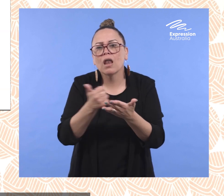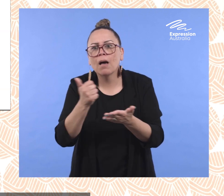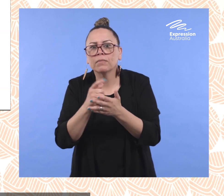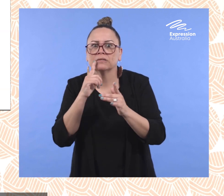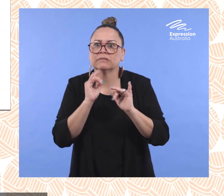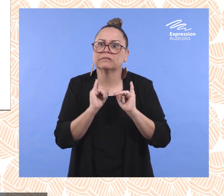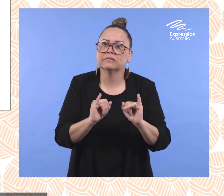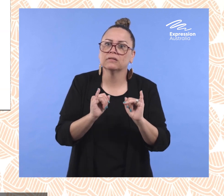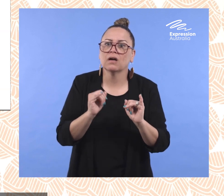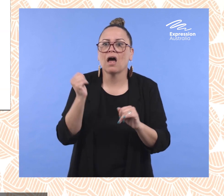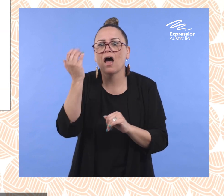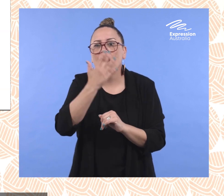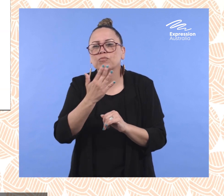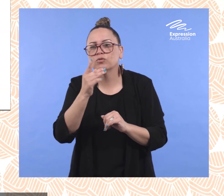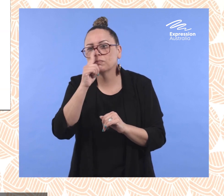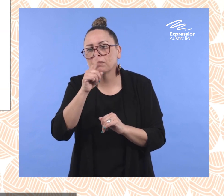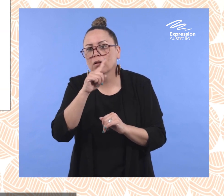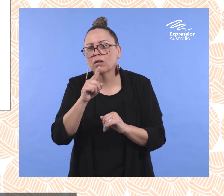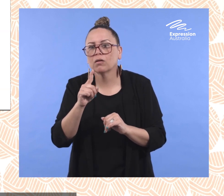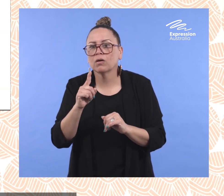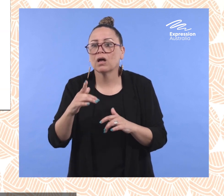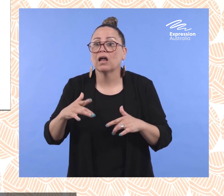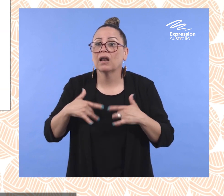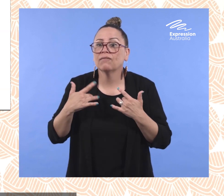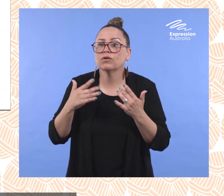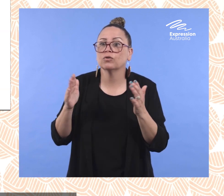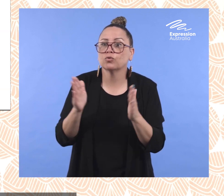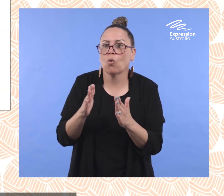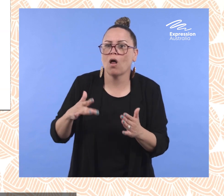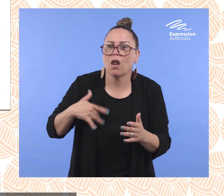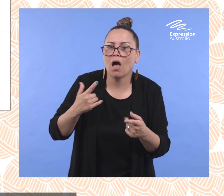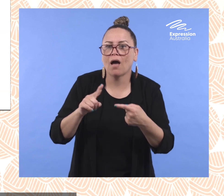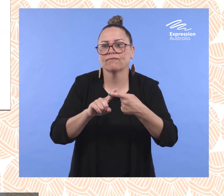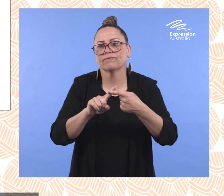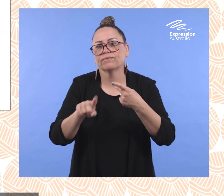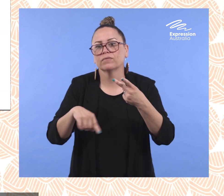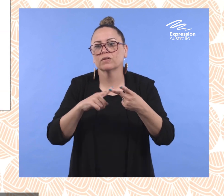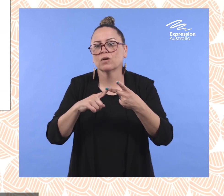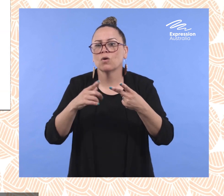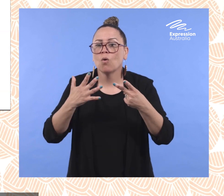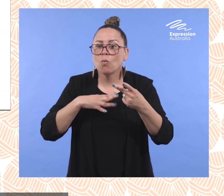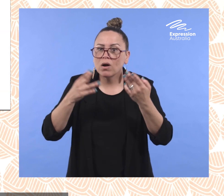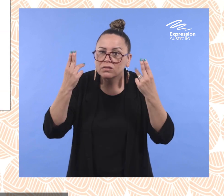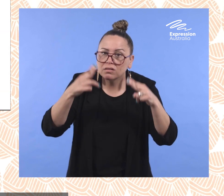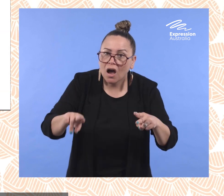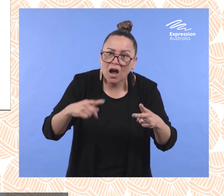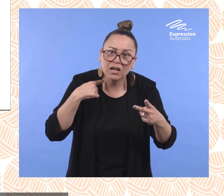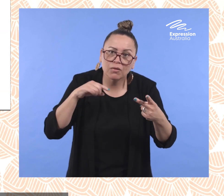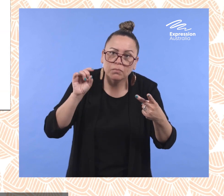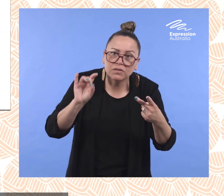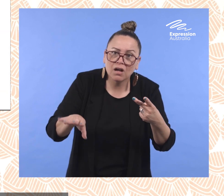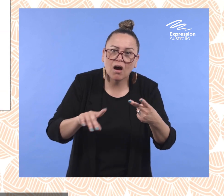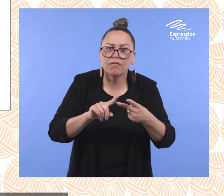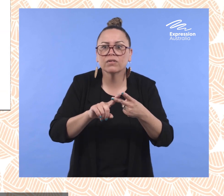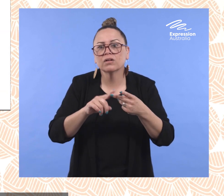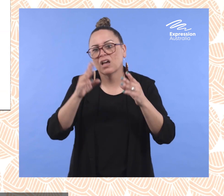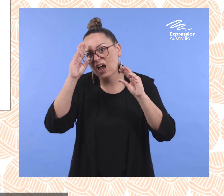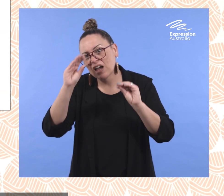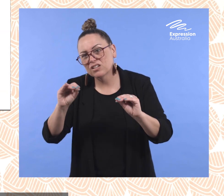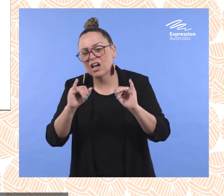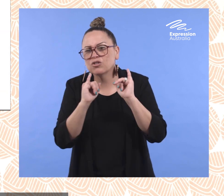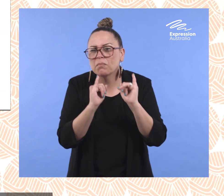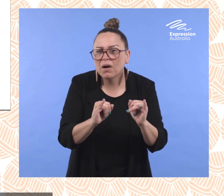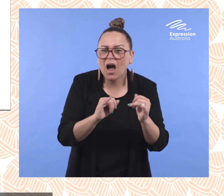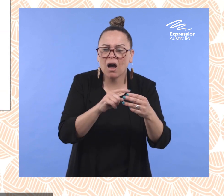us are familiar with now. Aboriginal people having a lower life expectancy, higher suicide rates, lower